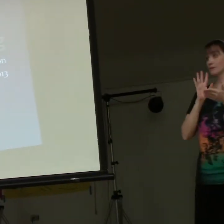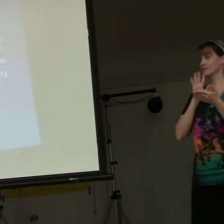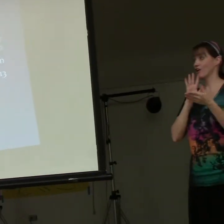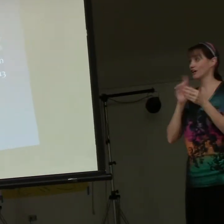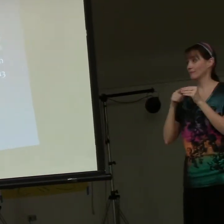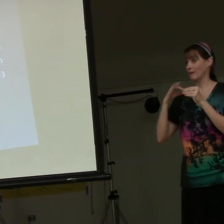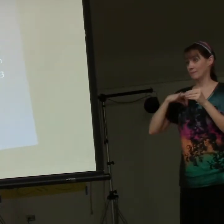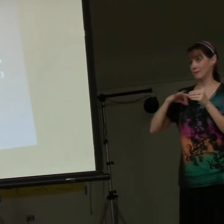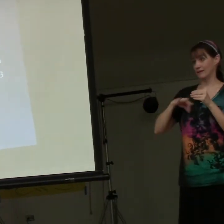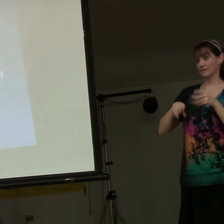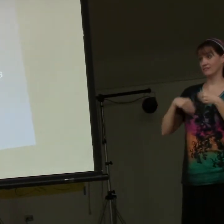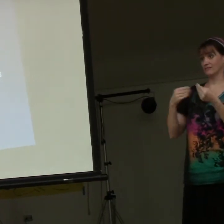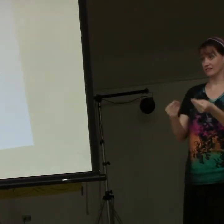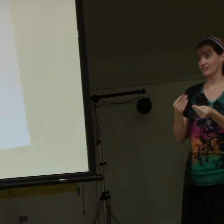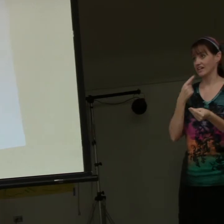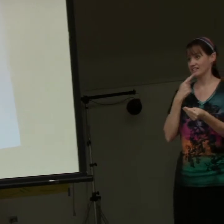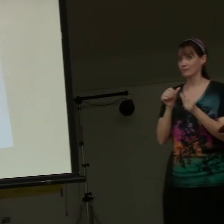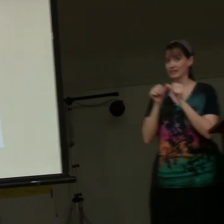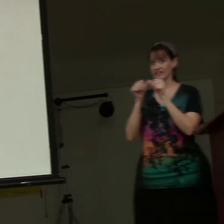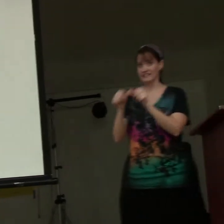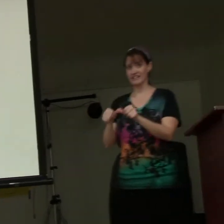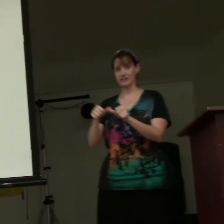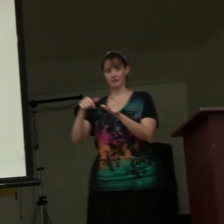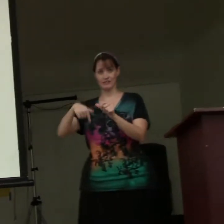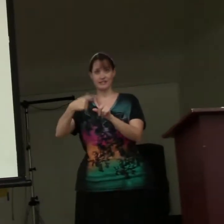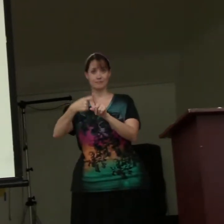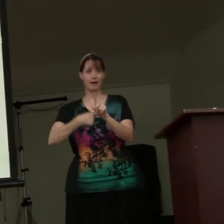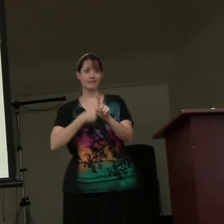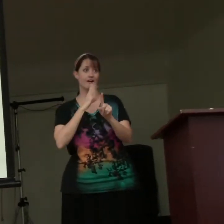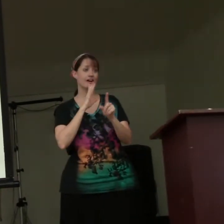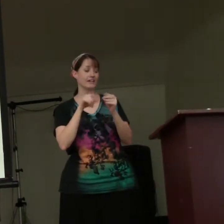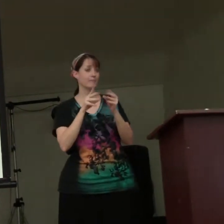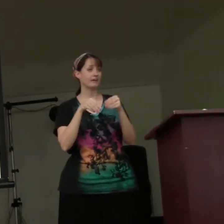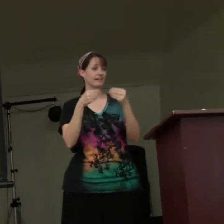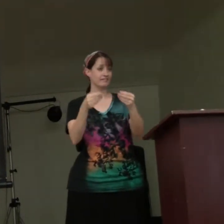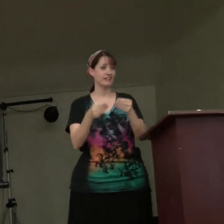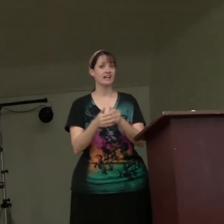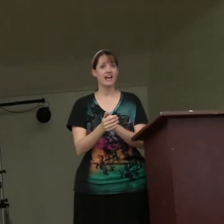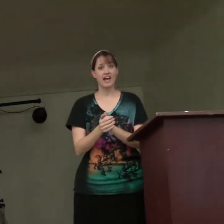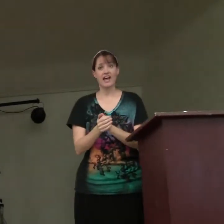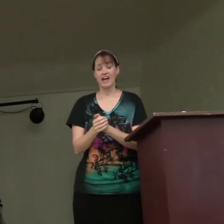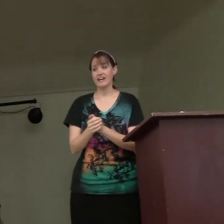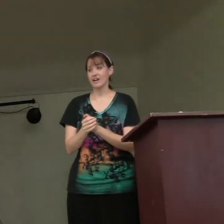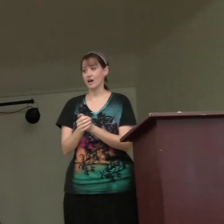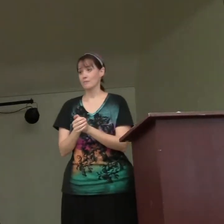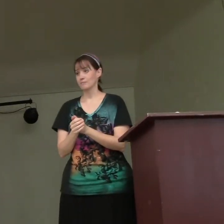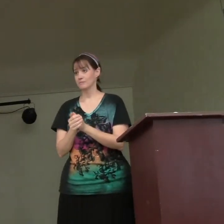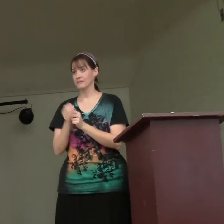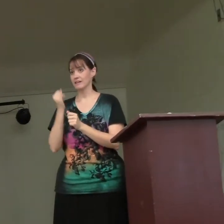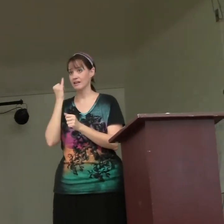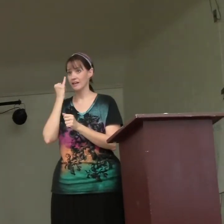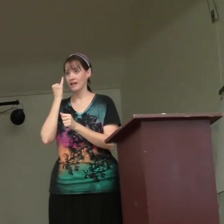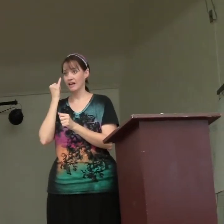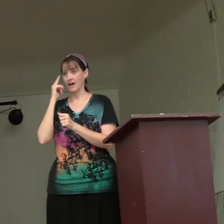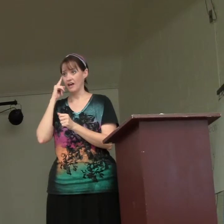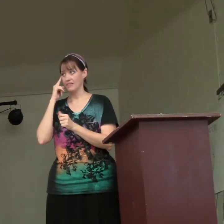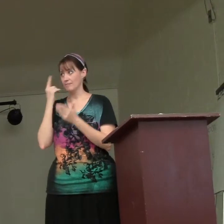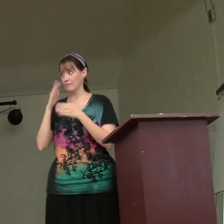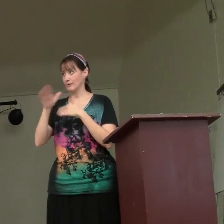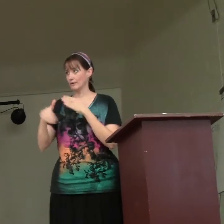we talked about the benefit of giving, and I said we're going to continue for this month talking about giving. And I think maybe we were